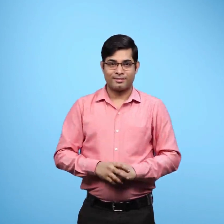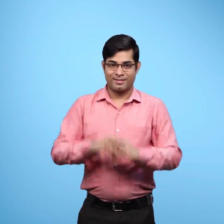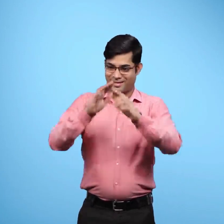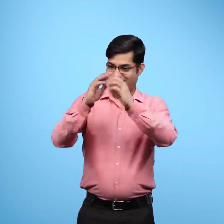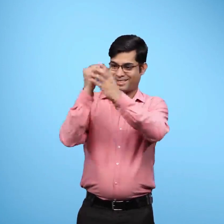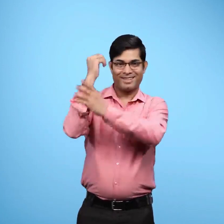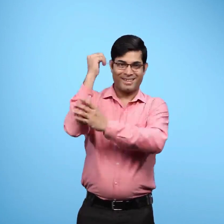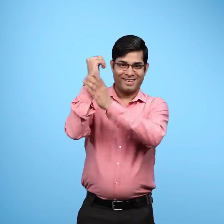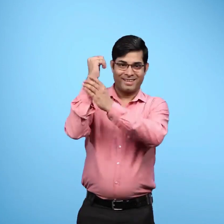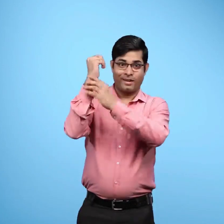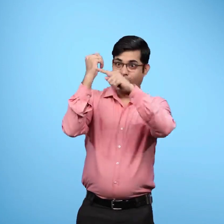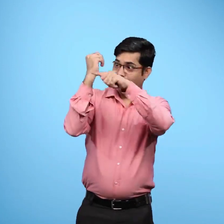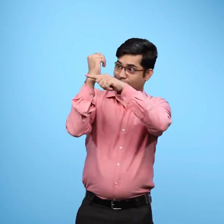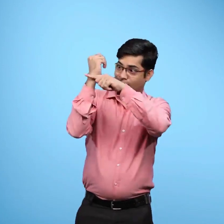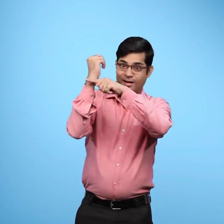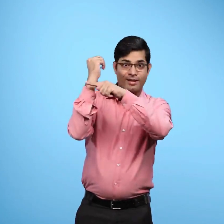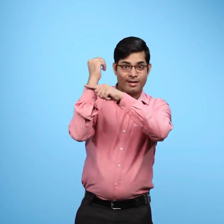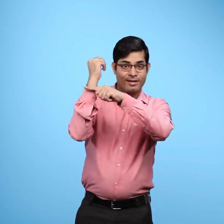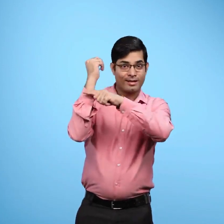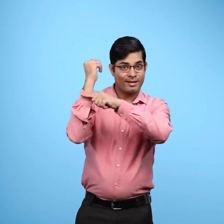and they all are wearing bangles.